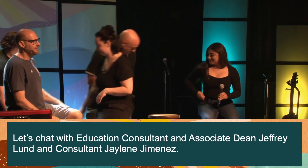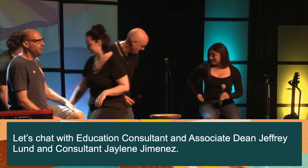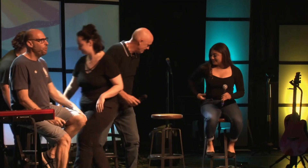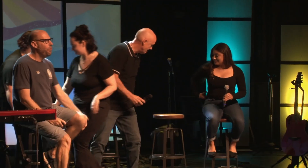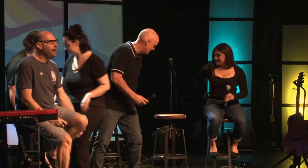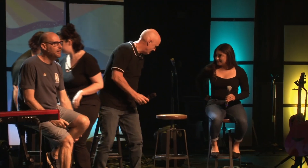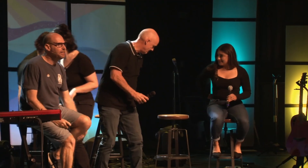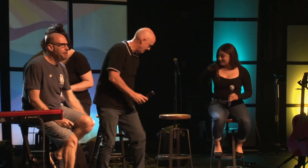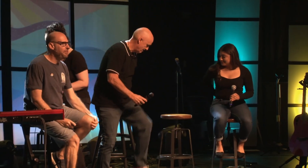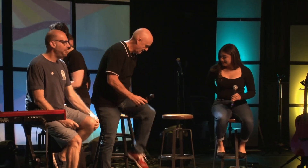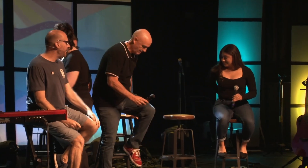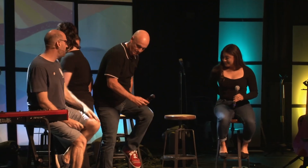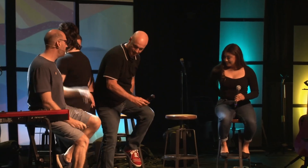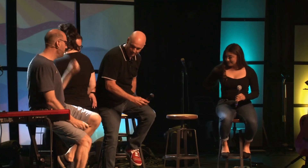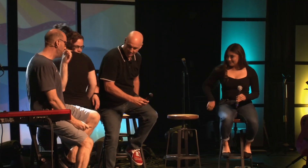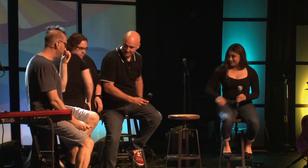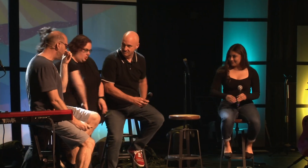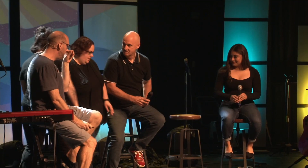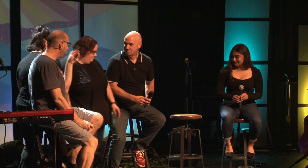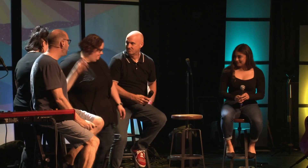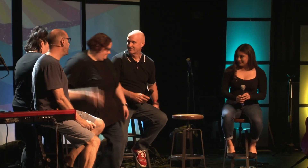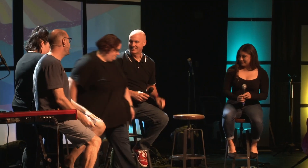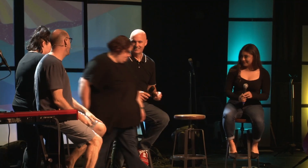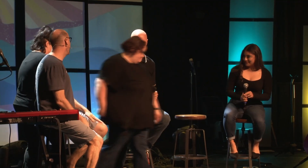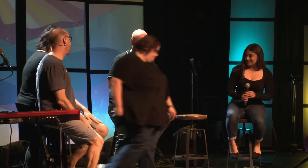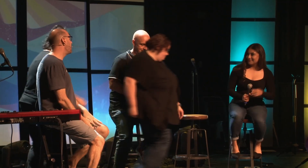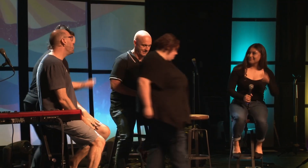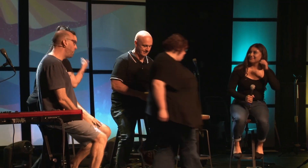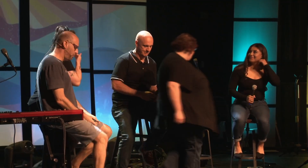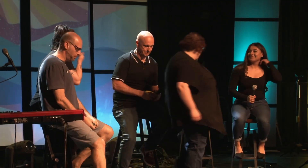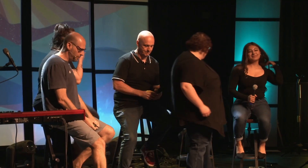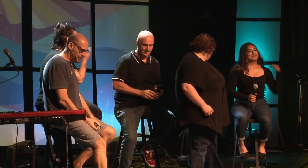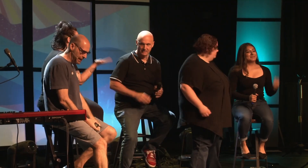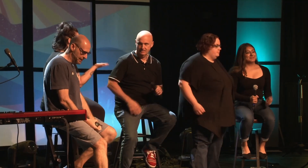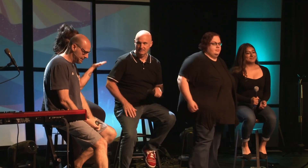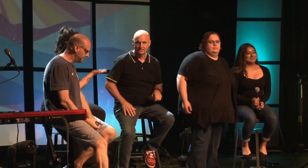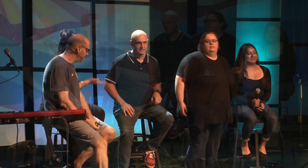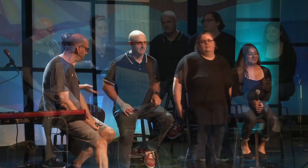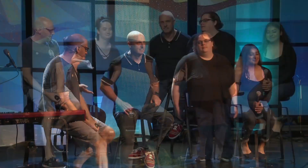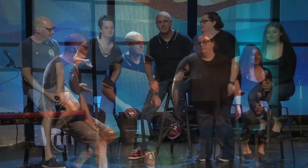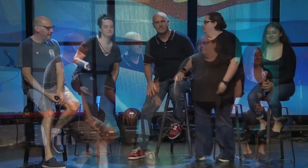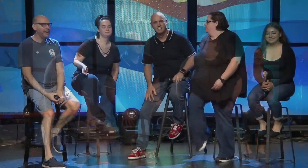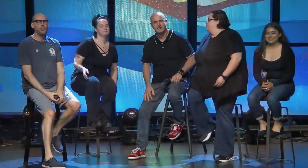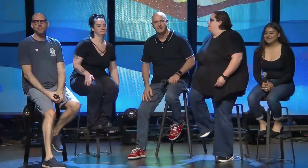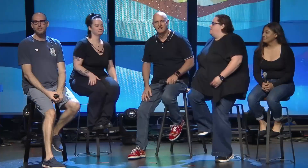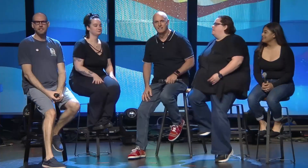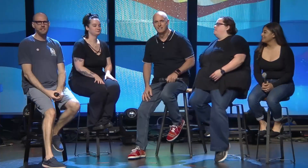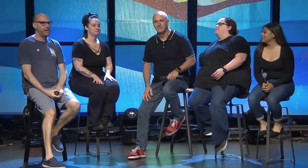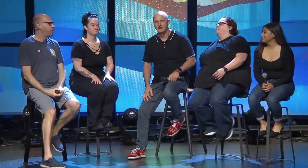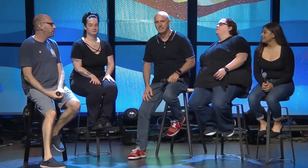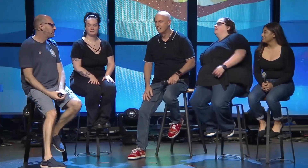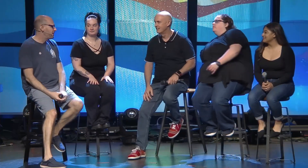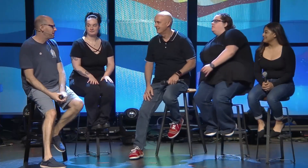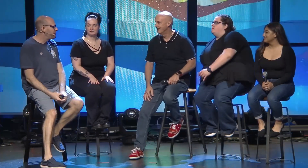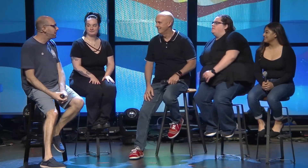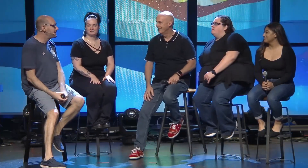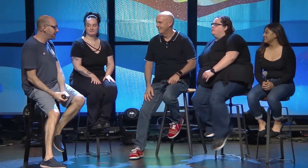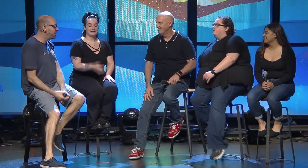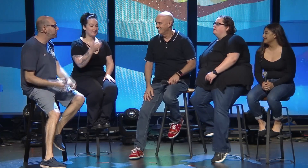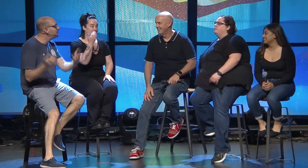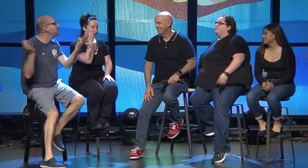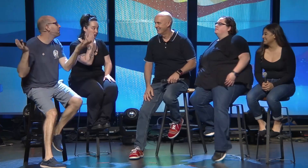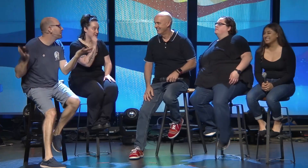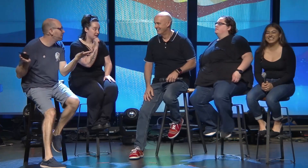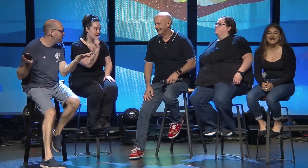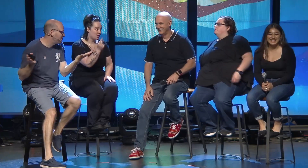Well, welcome and thank you for being here. And I know that this is not always fun to be on